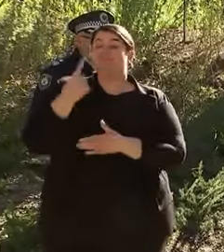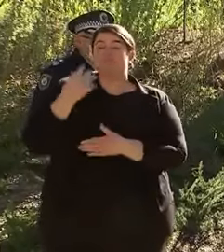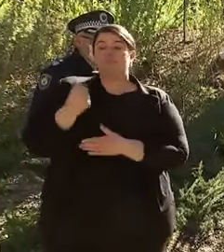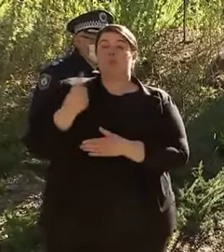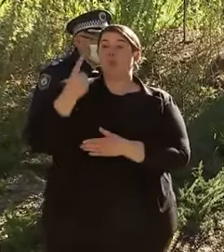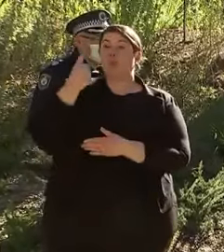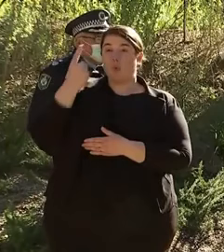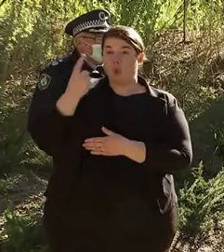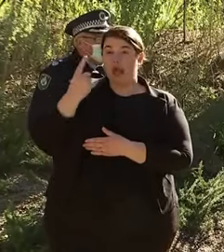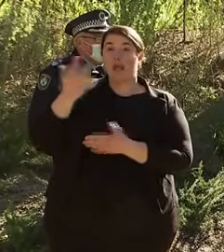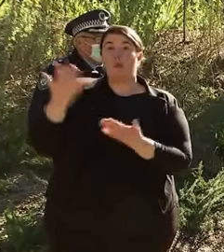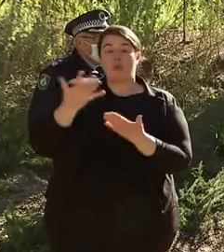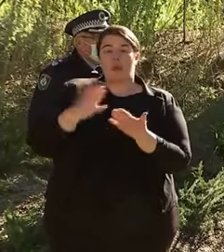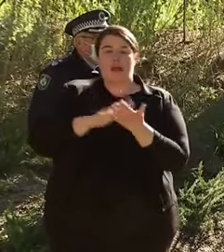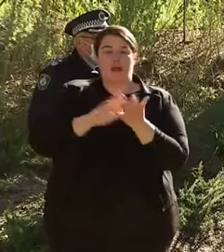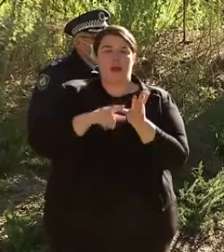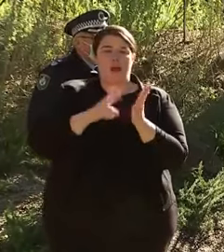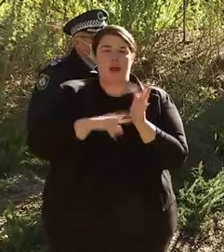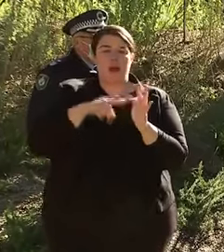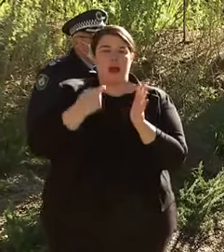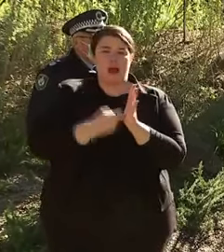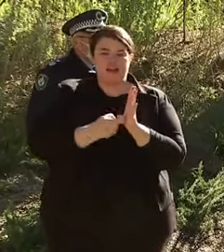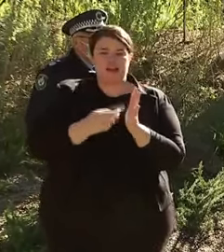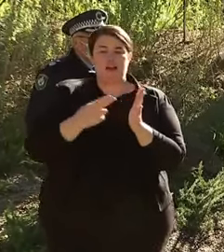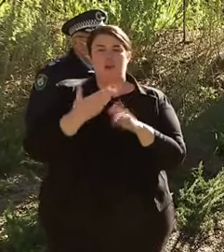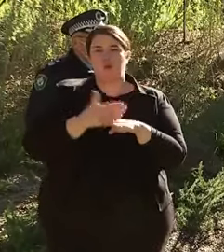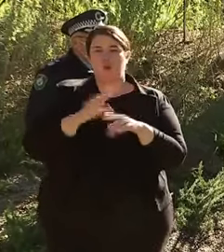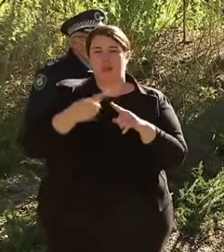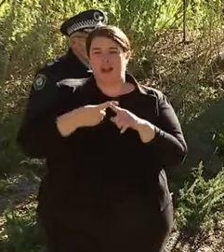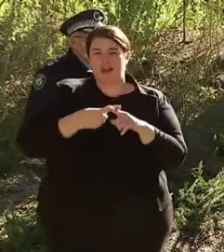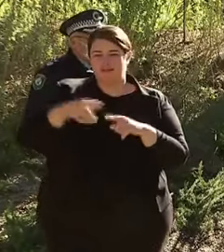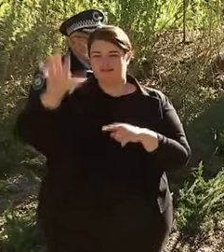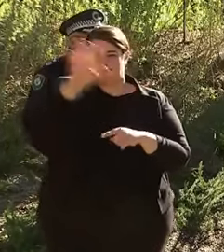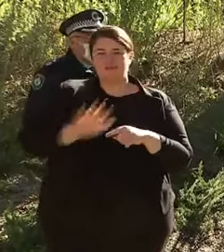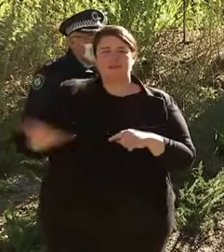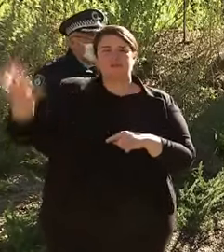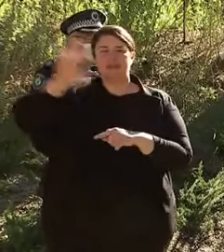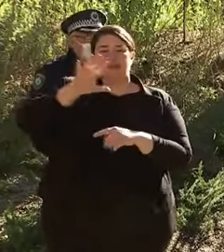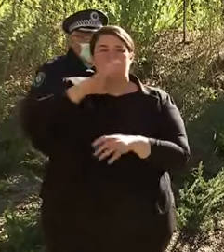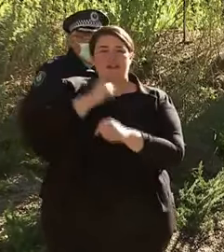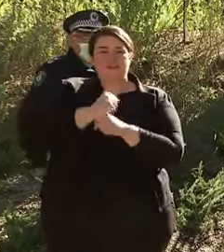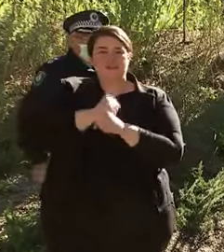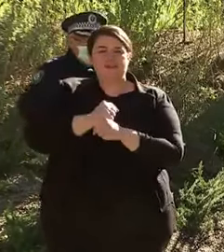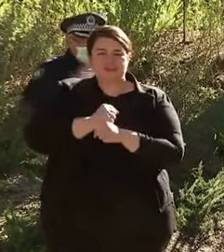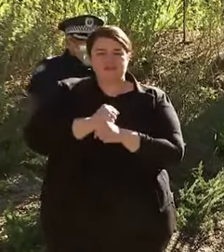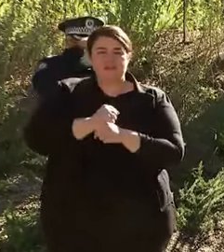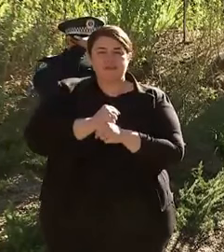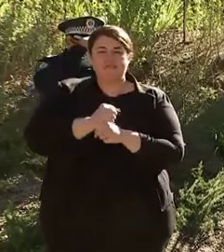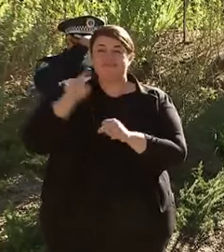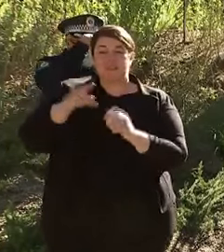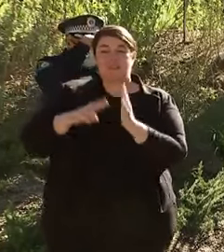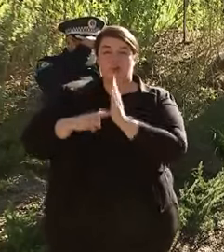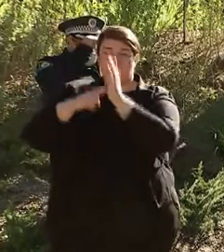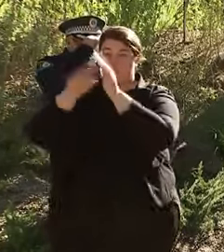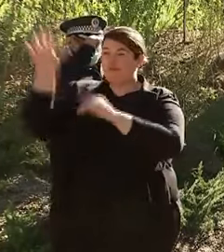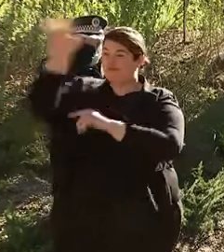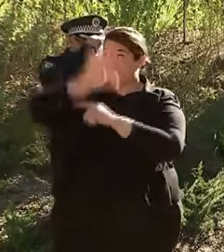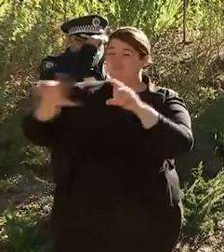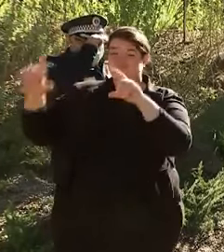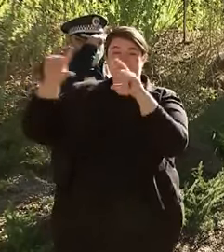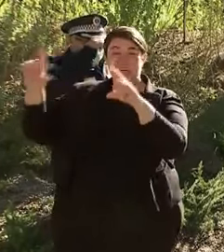person is in the Hunter New England local government area. I can assure the community of the Hunter New England local government area that